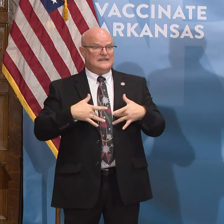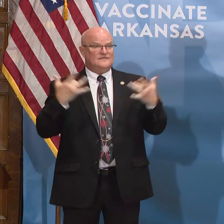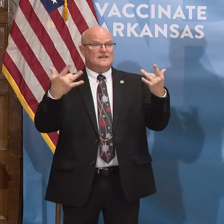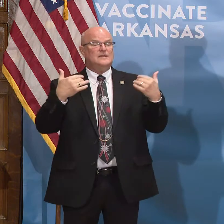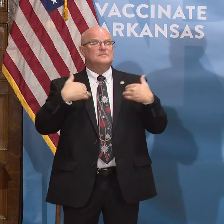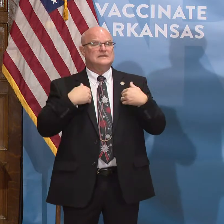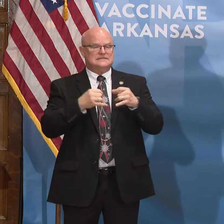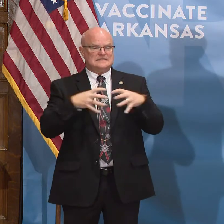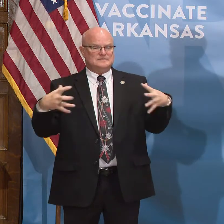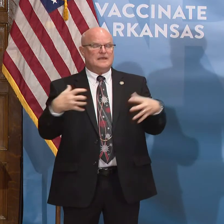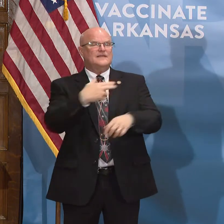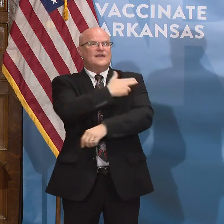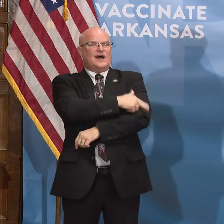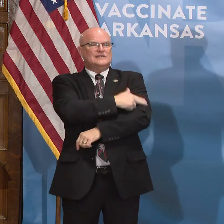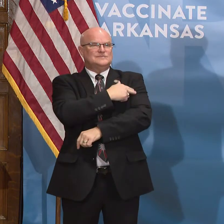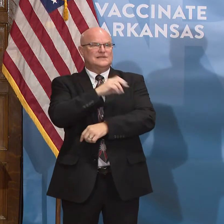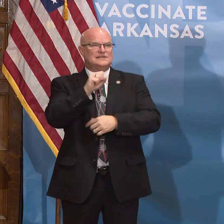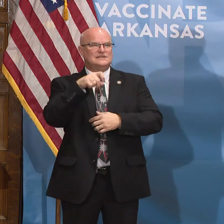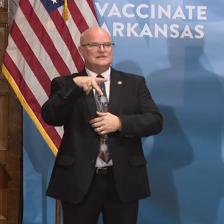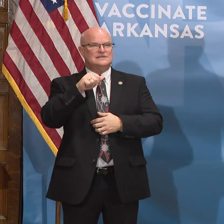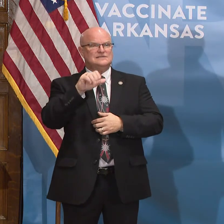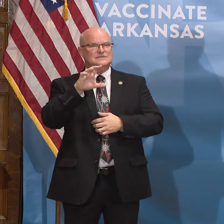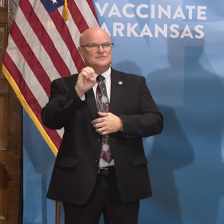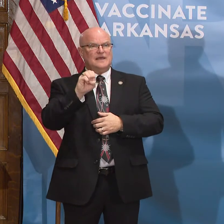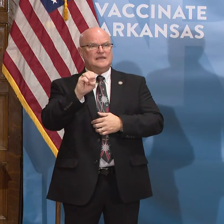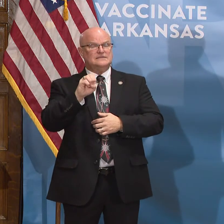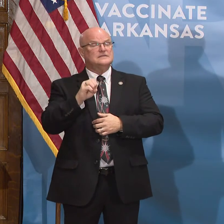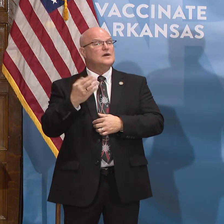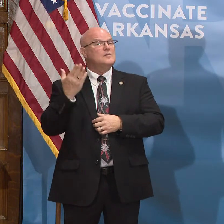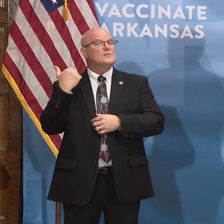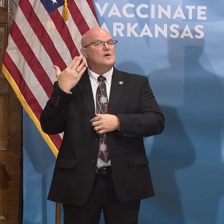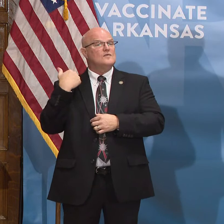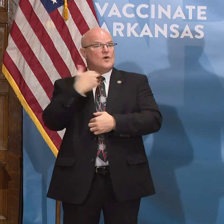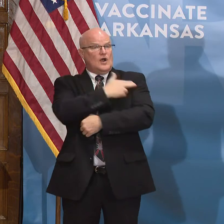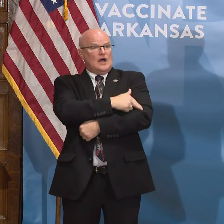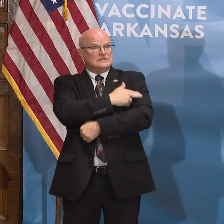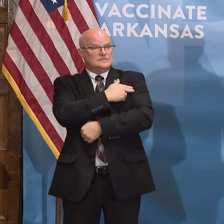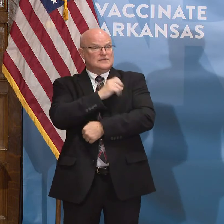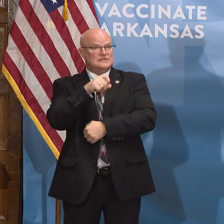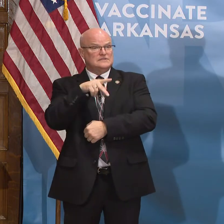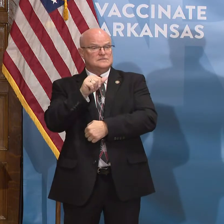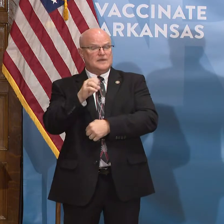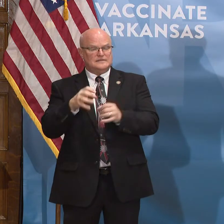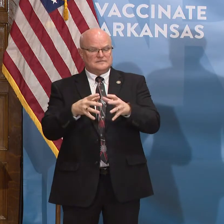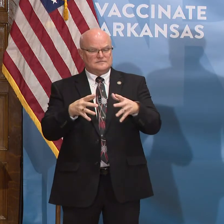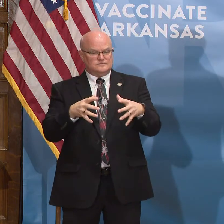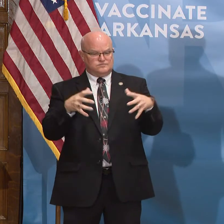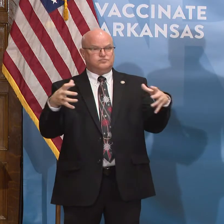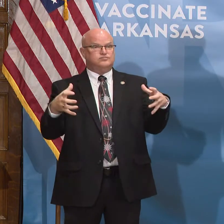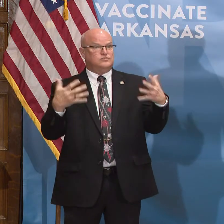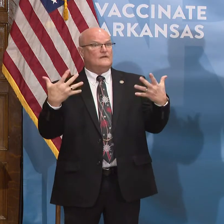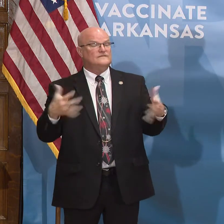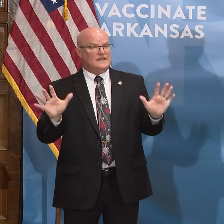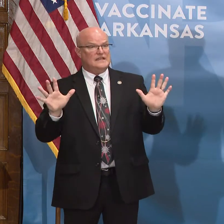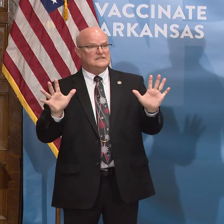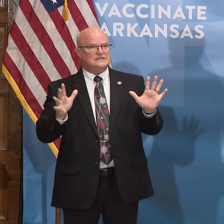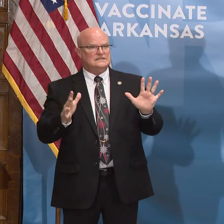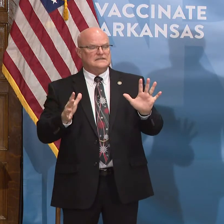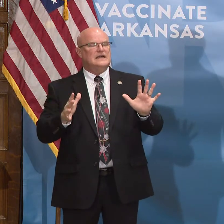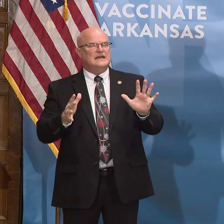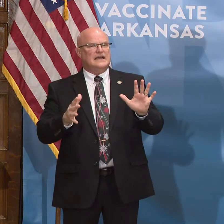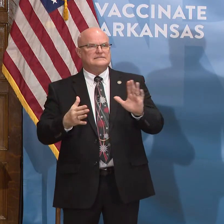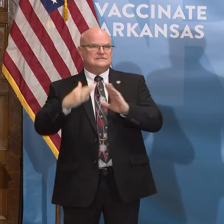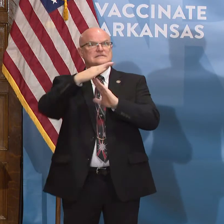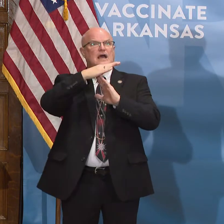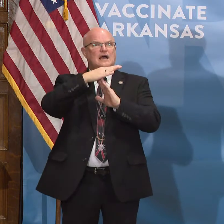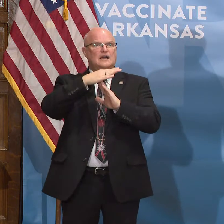we have to expand hospital space. We expanded hospital space last winter. at the peak times, and we'll